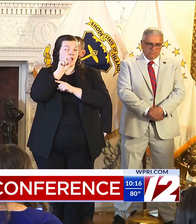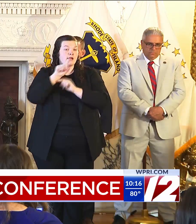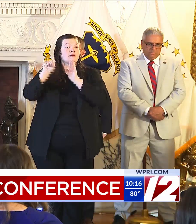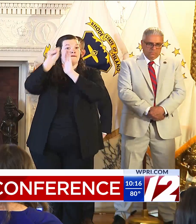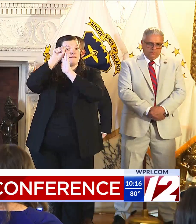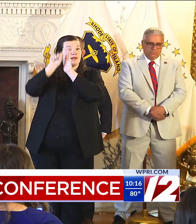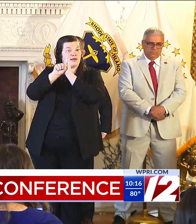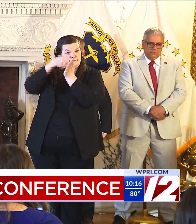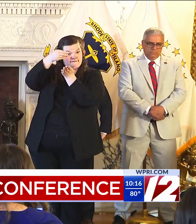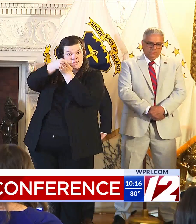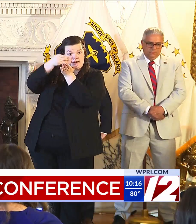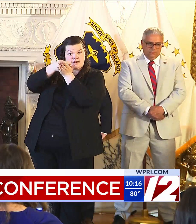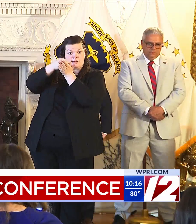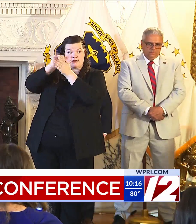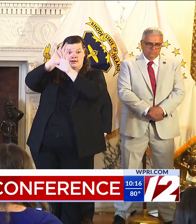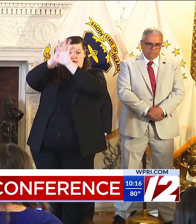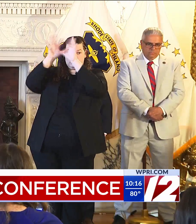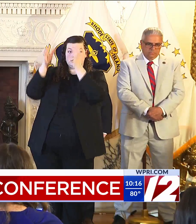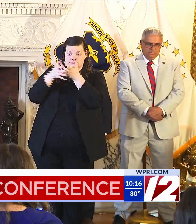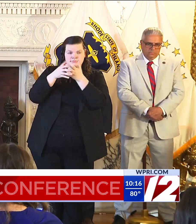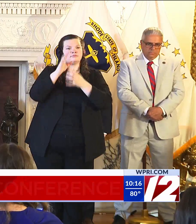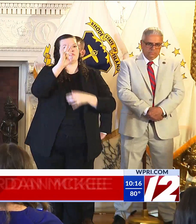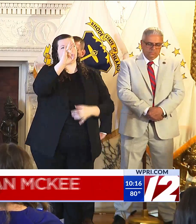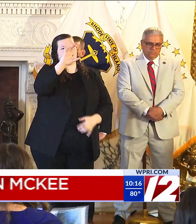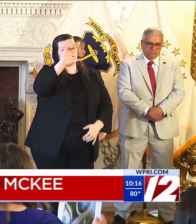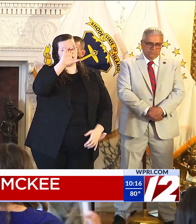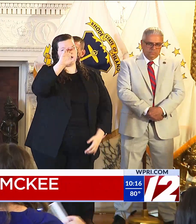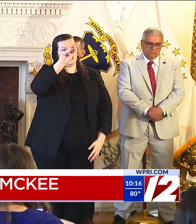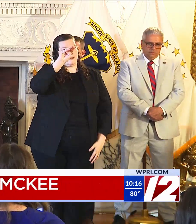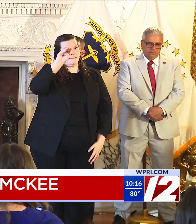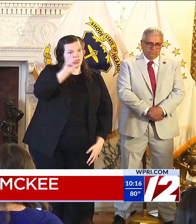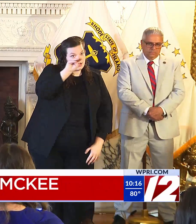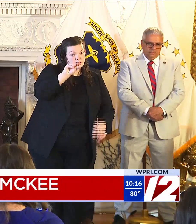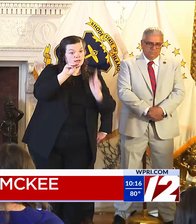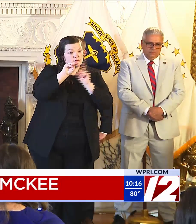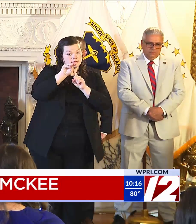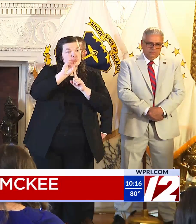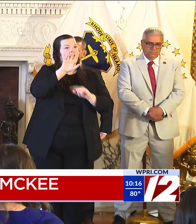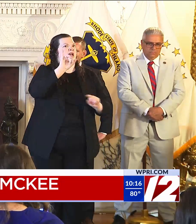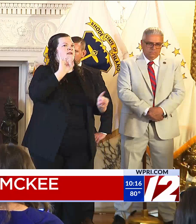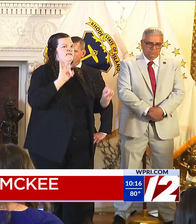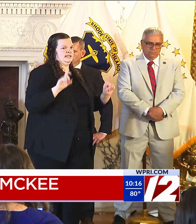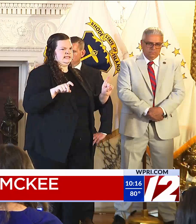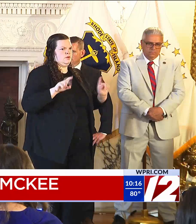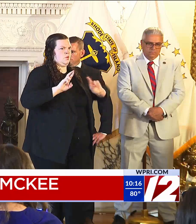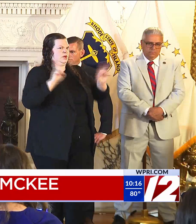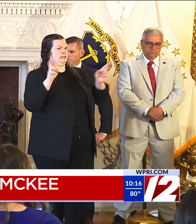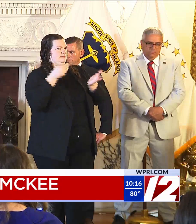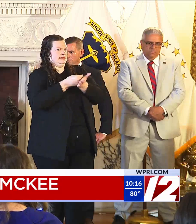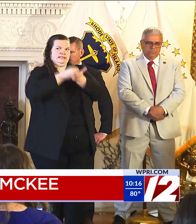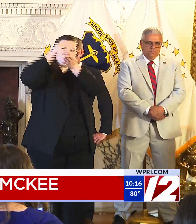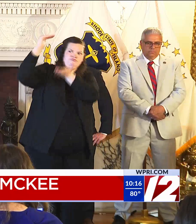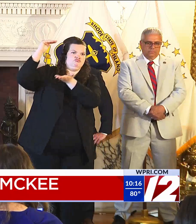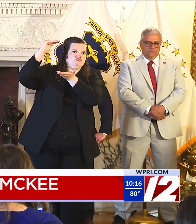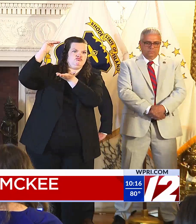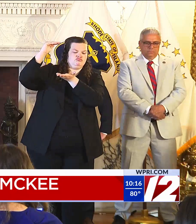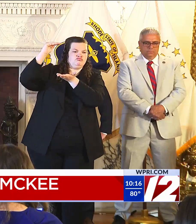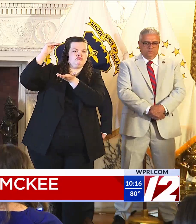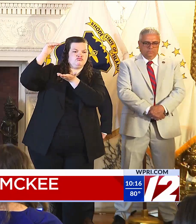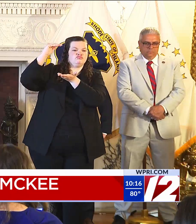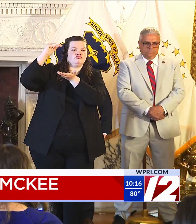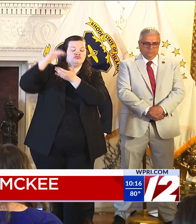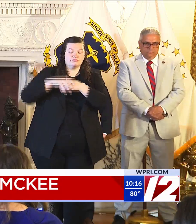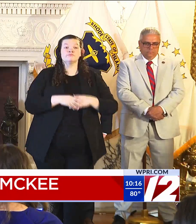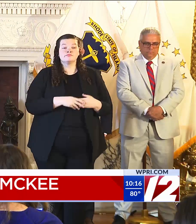in resources if needed. Walsh bid set the